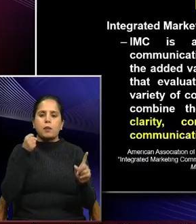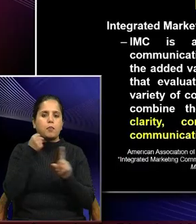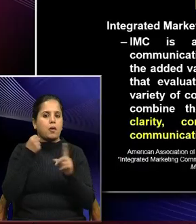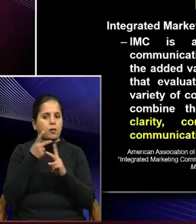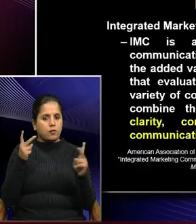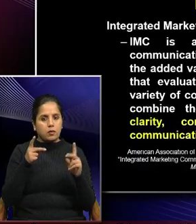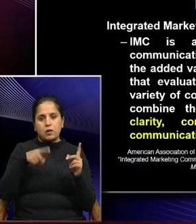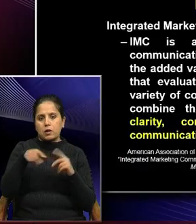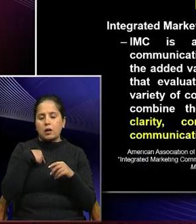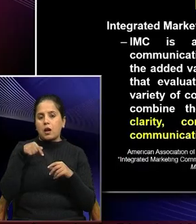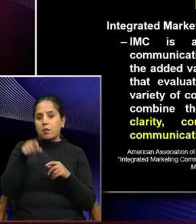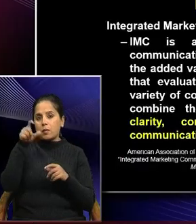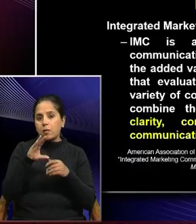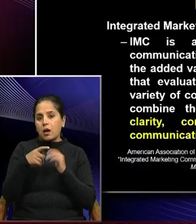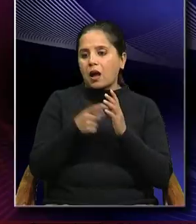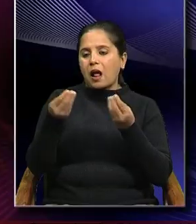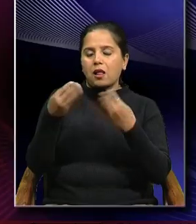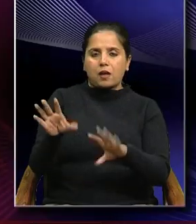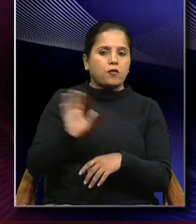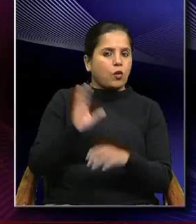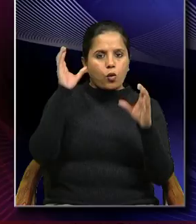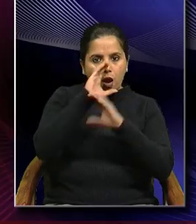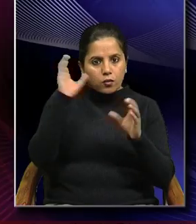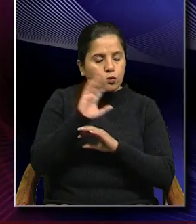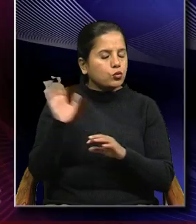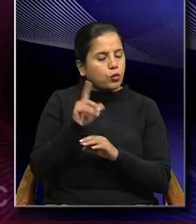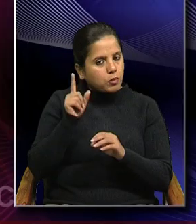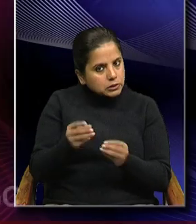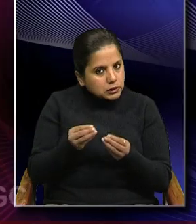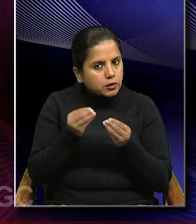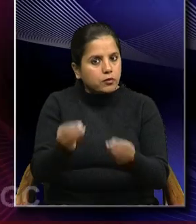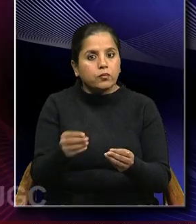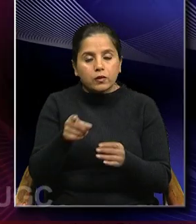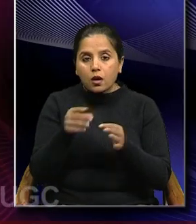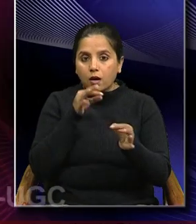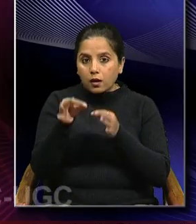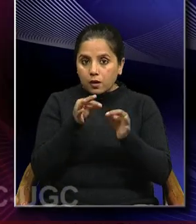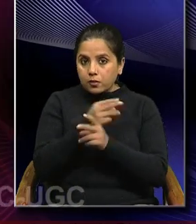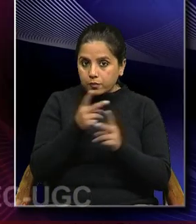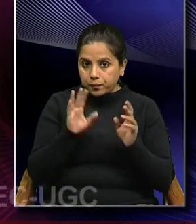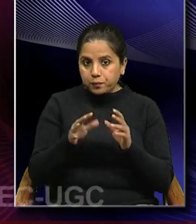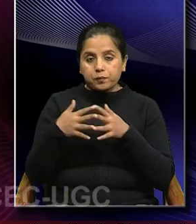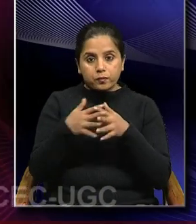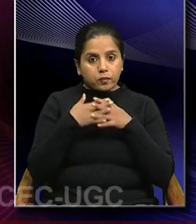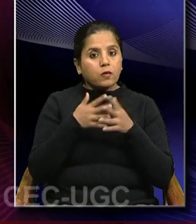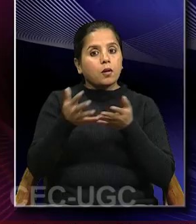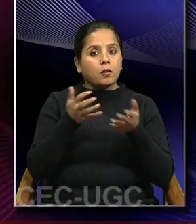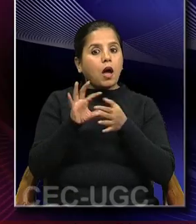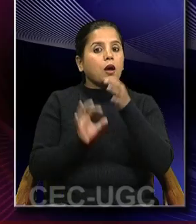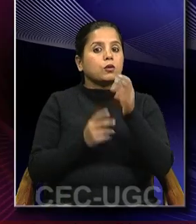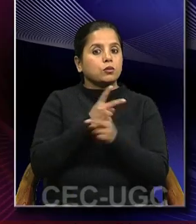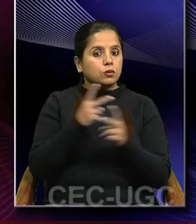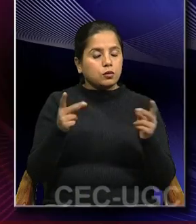should not leave your customer with any kind of confusion. And while defining it, American Marketing